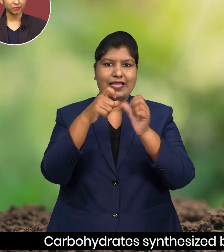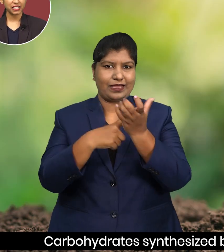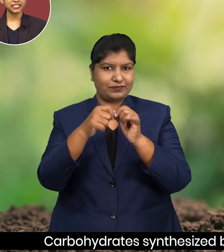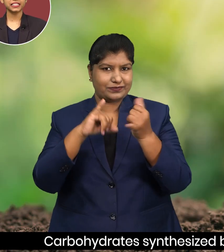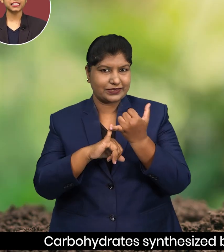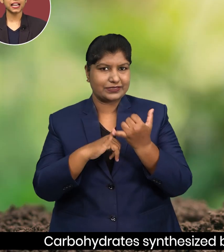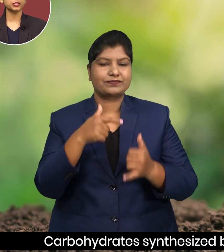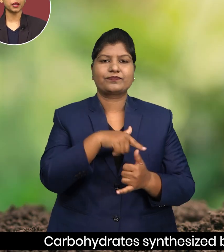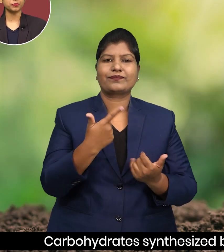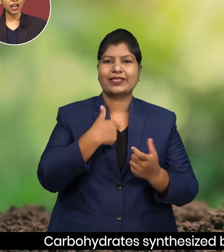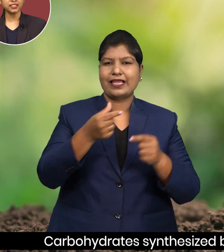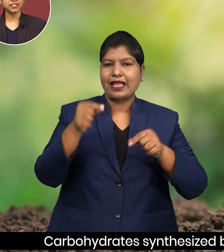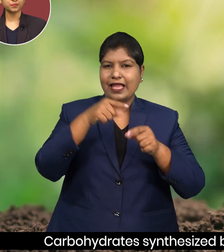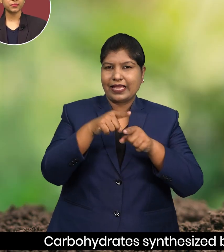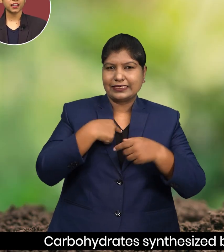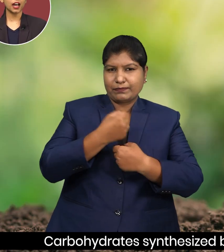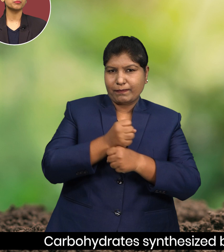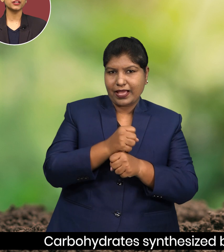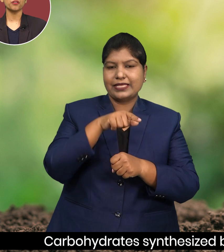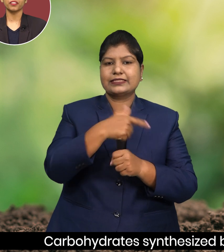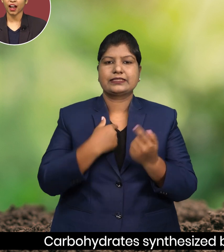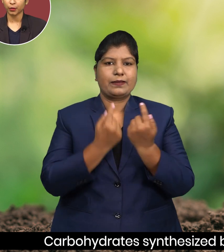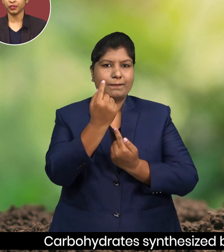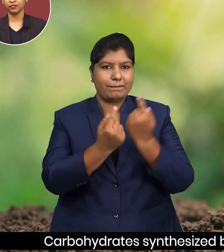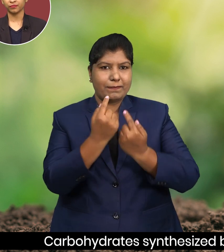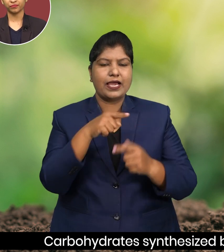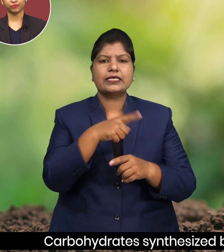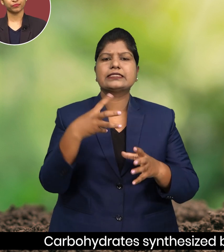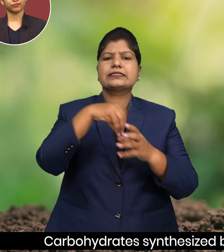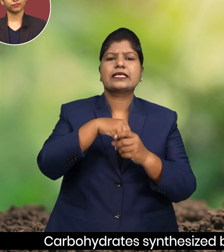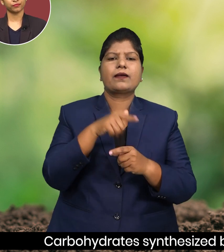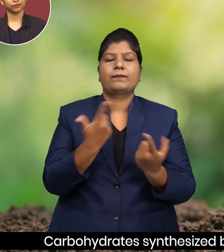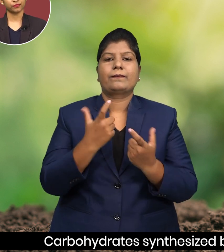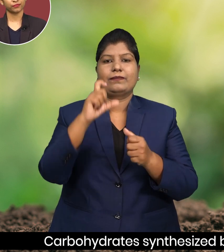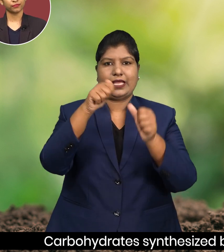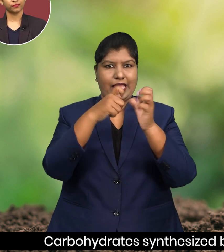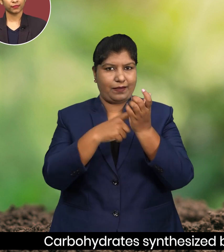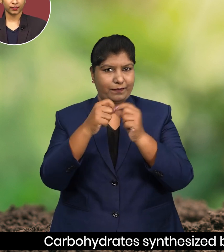Carbohydrates synthesized by plants are made of carbon,